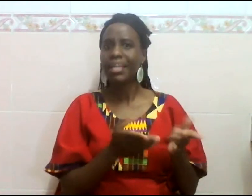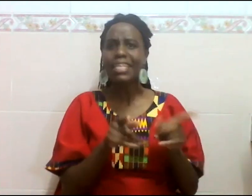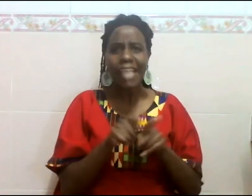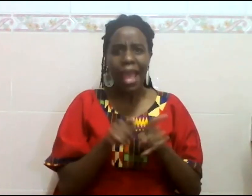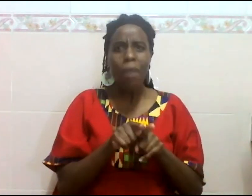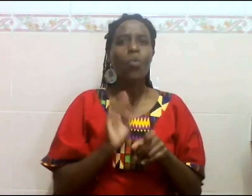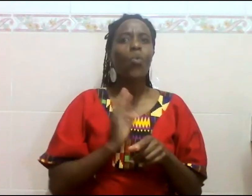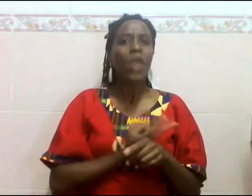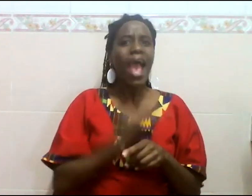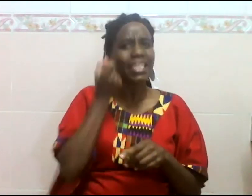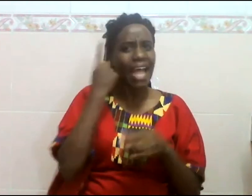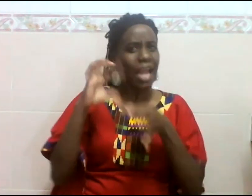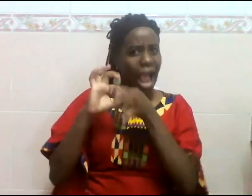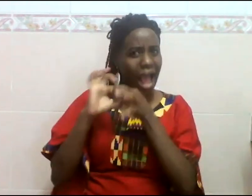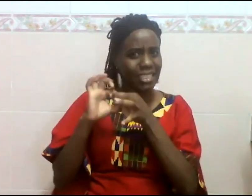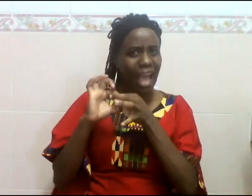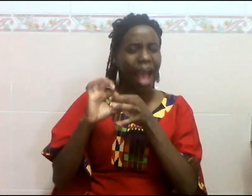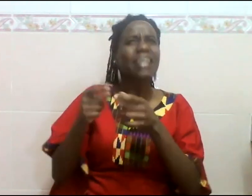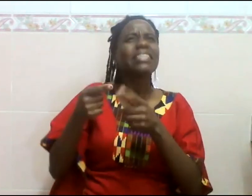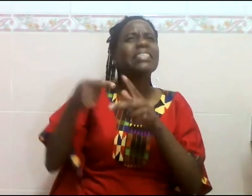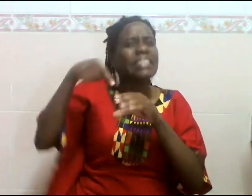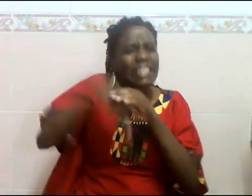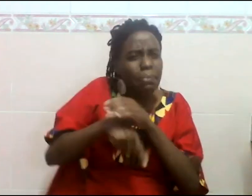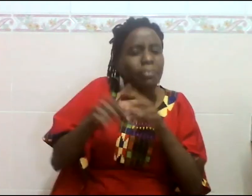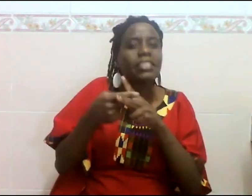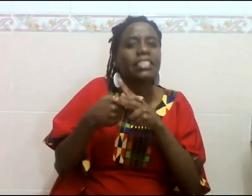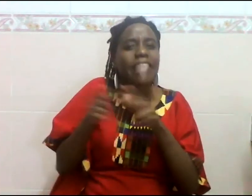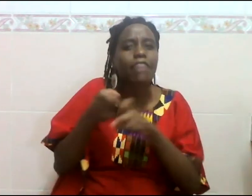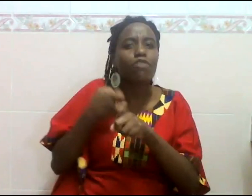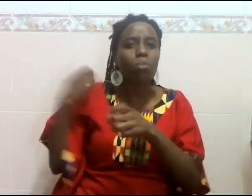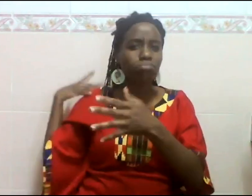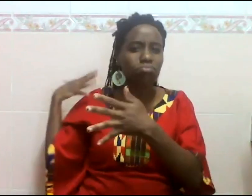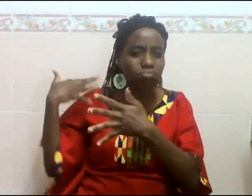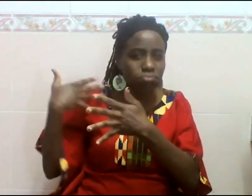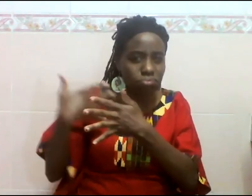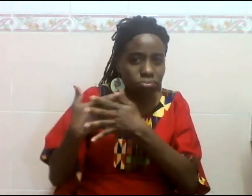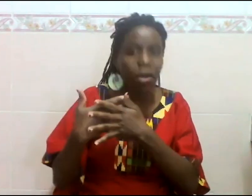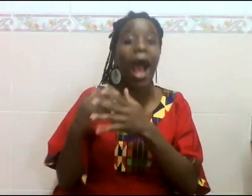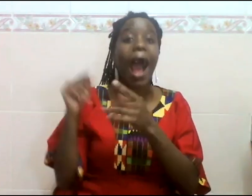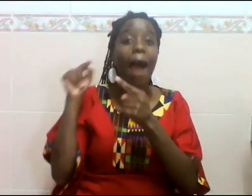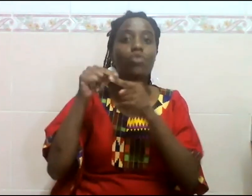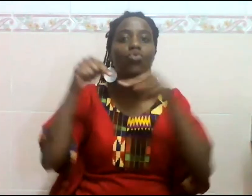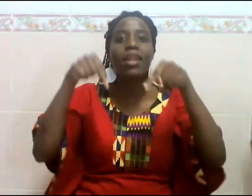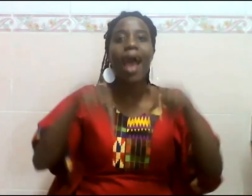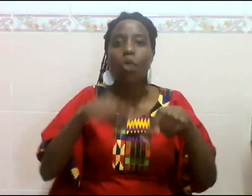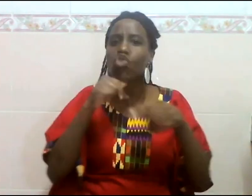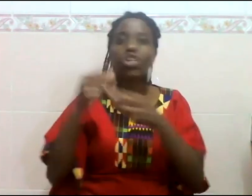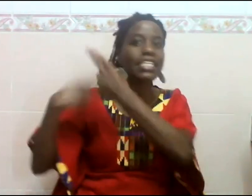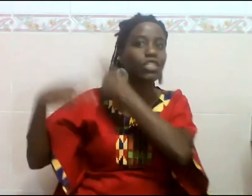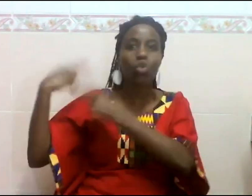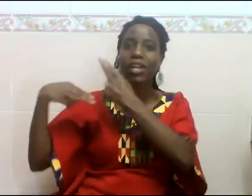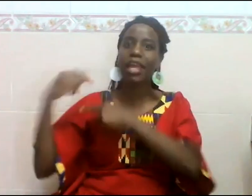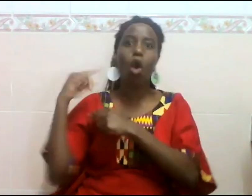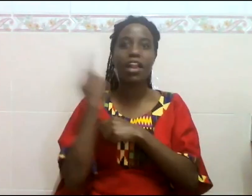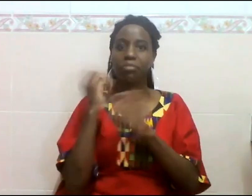all the way to the present. And that this affects not just, it's not just a historical thing. You know, it's not just that